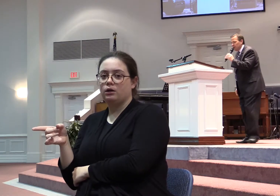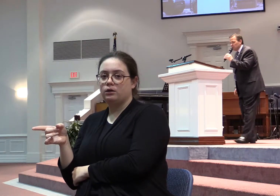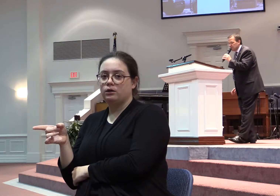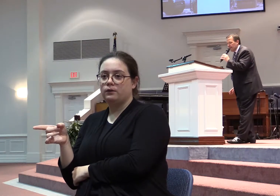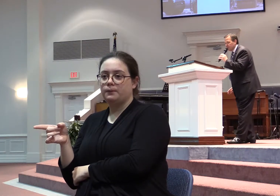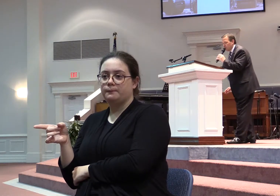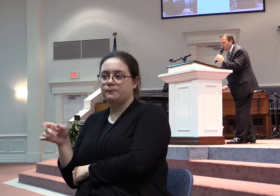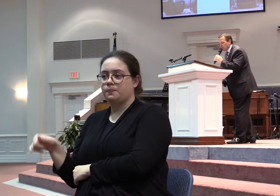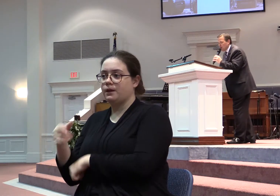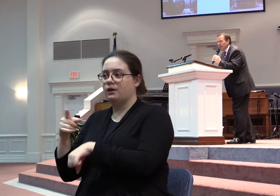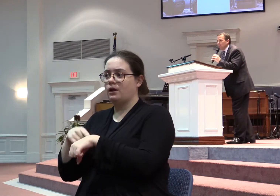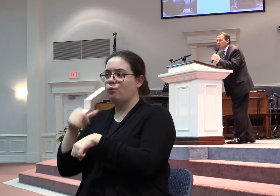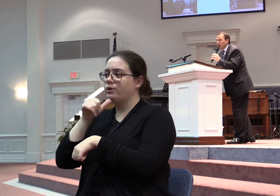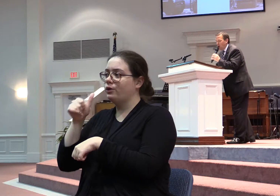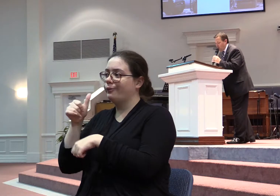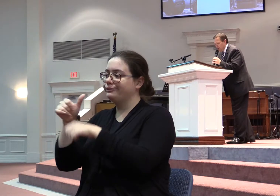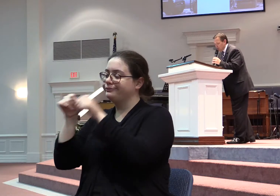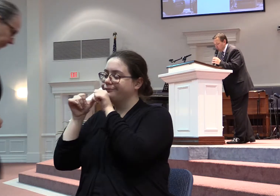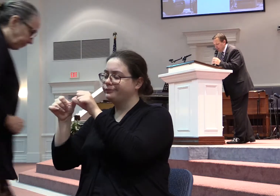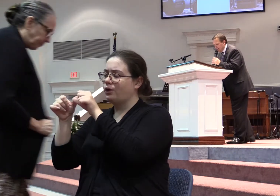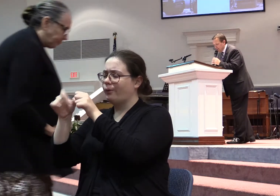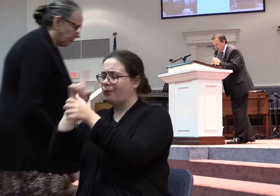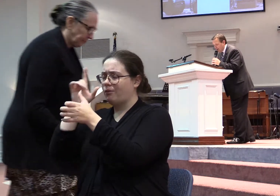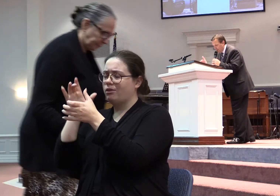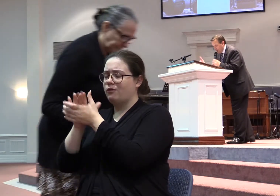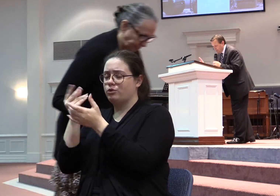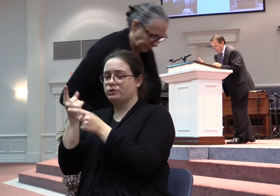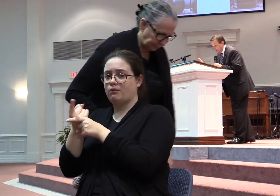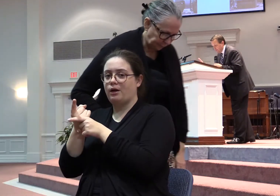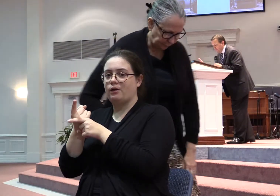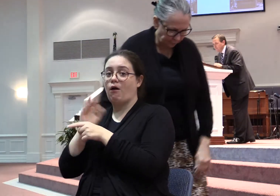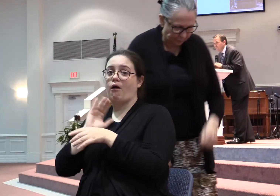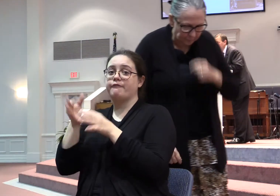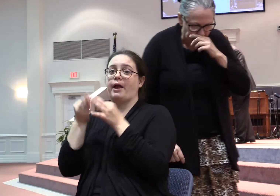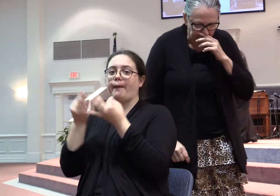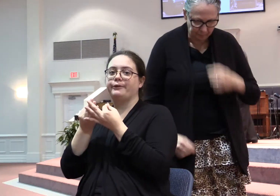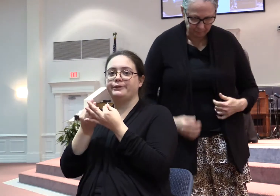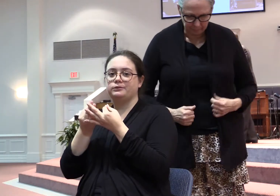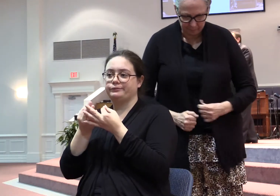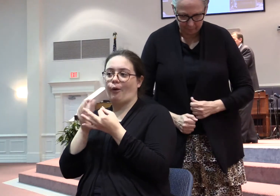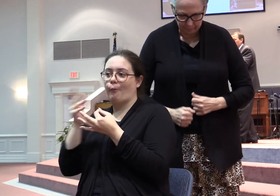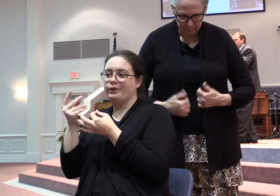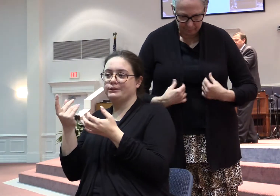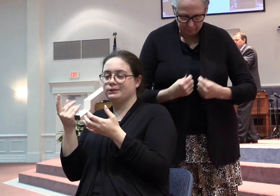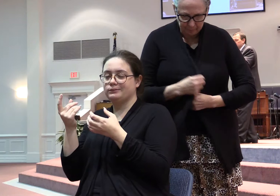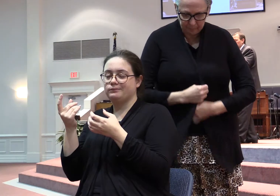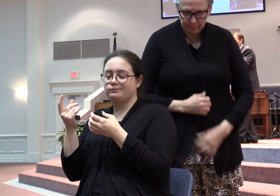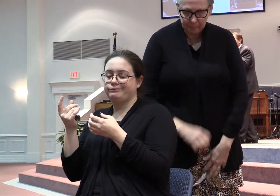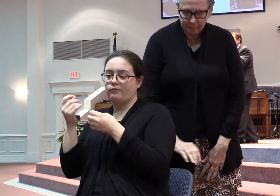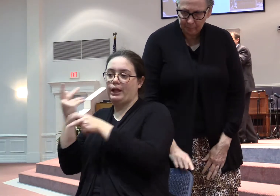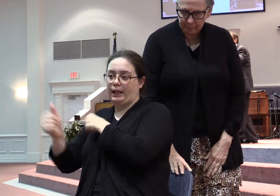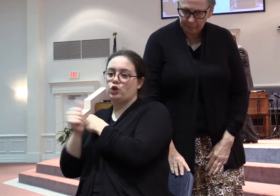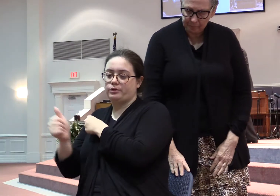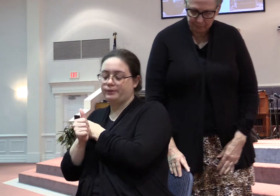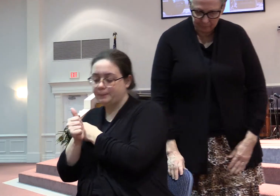Anytime we don't stand for what's right, we always risk our families. The last thing we need to do on